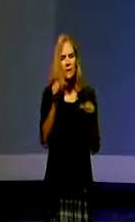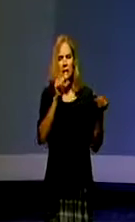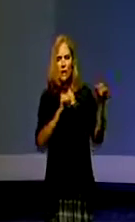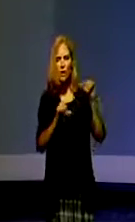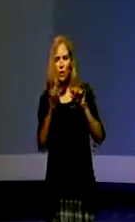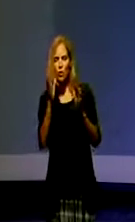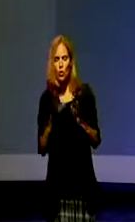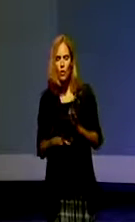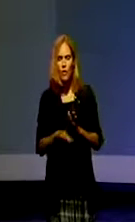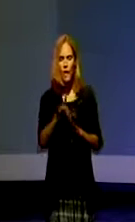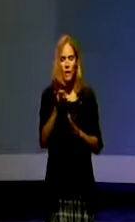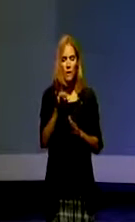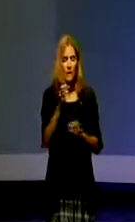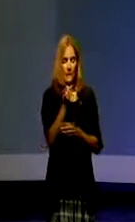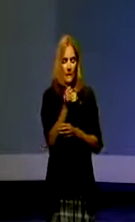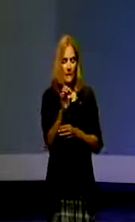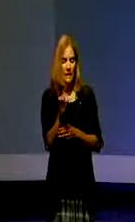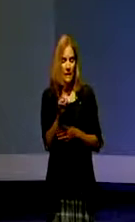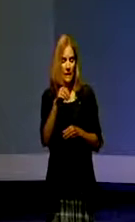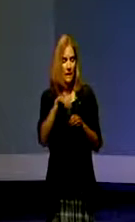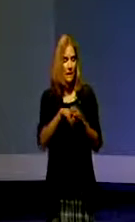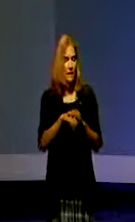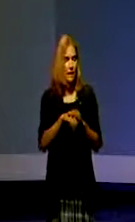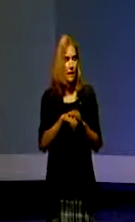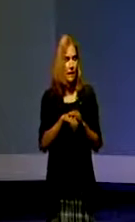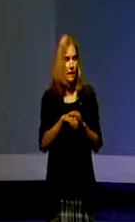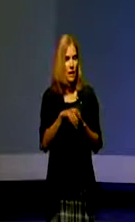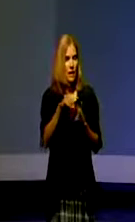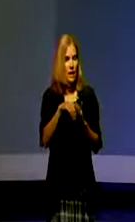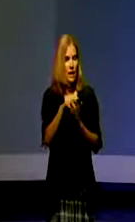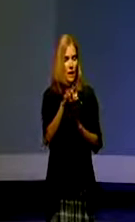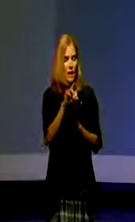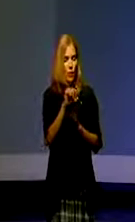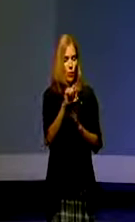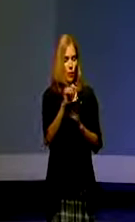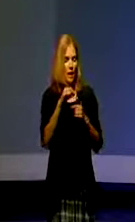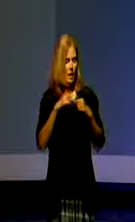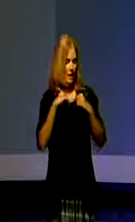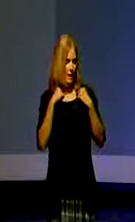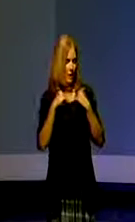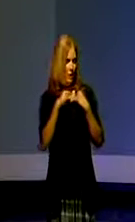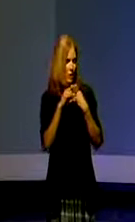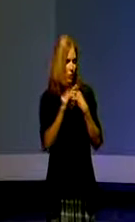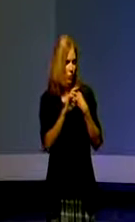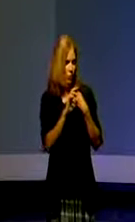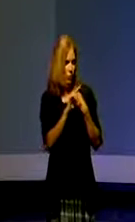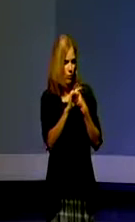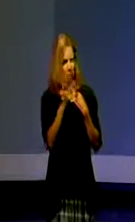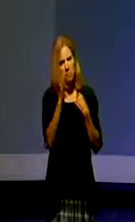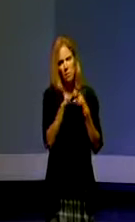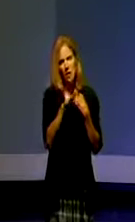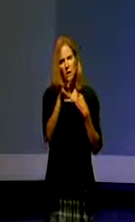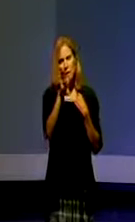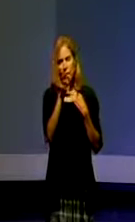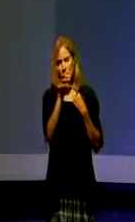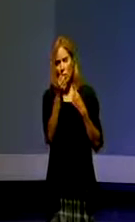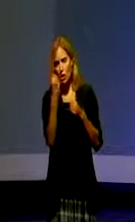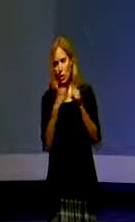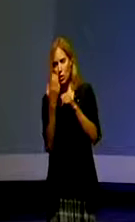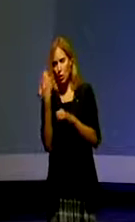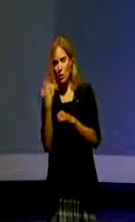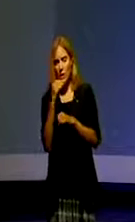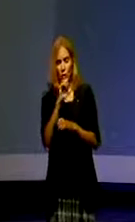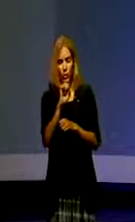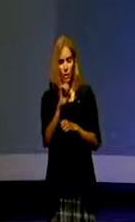who found some seeds in a rattle necklace, a little necklace from about 600 years ago. People had